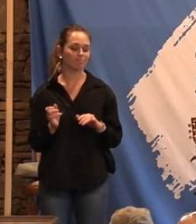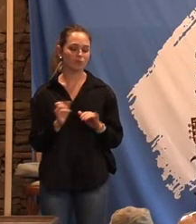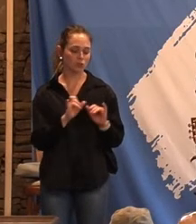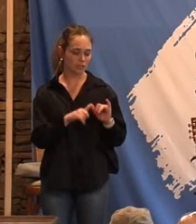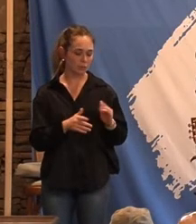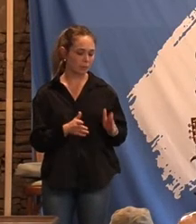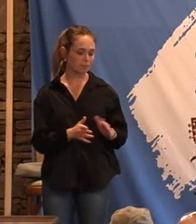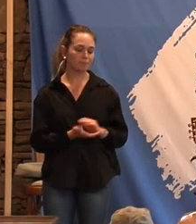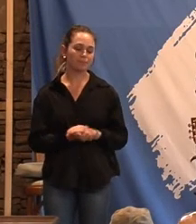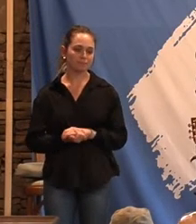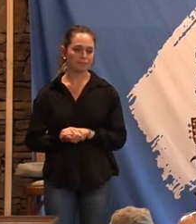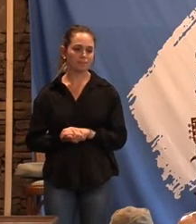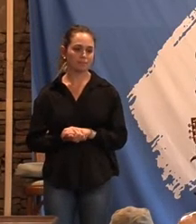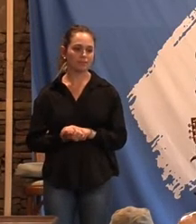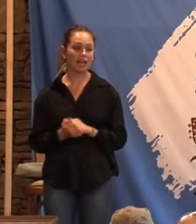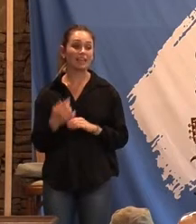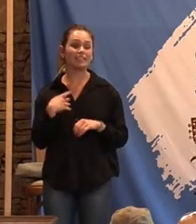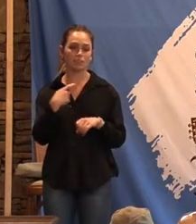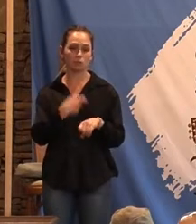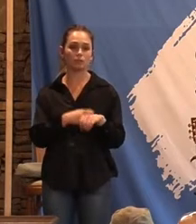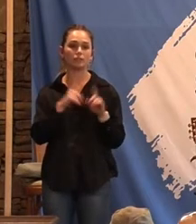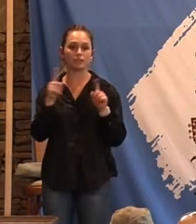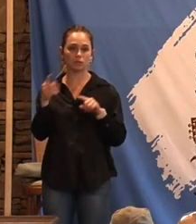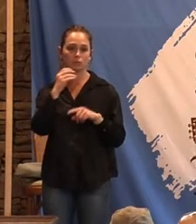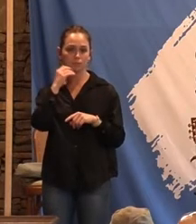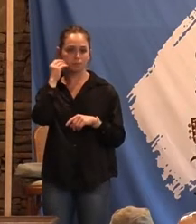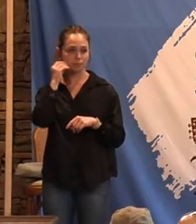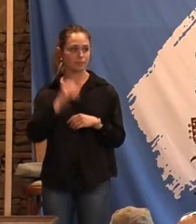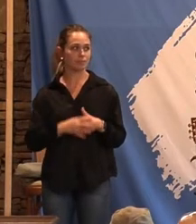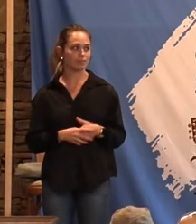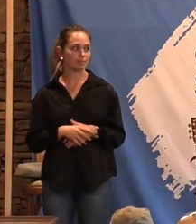just that way, until it was time to go home.